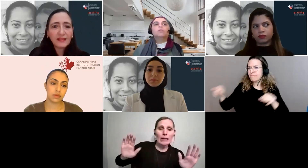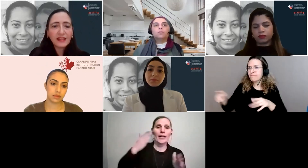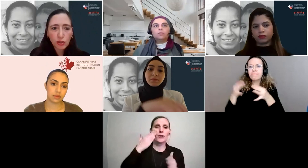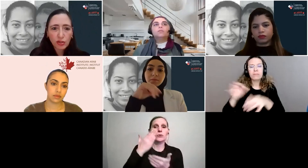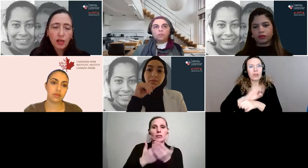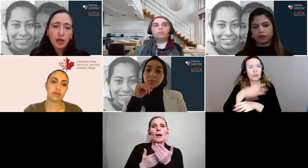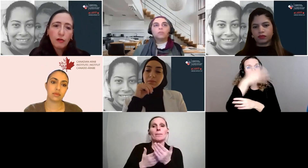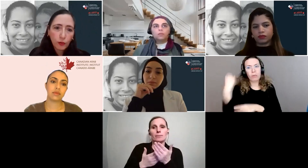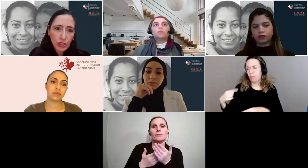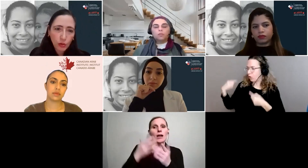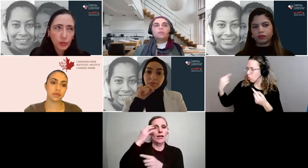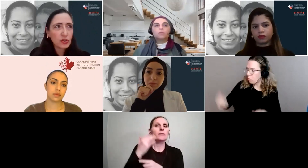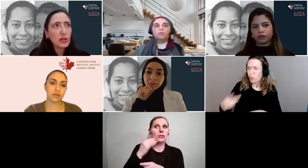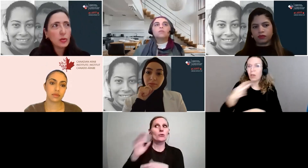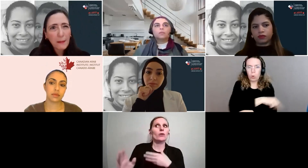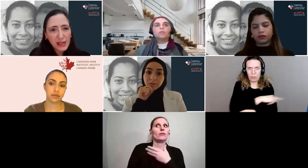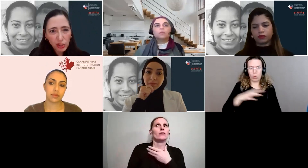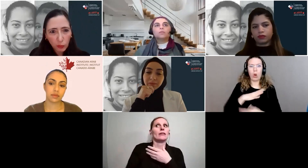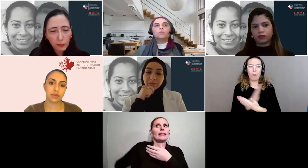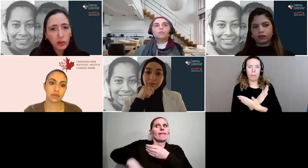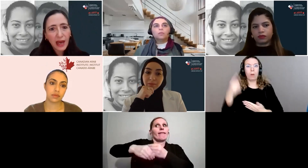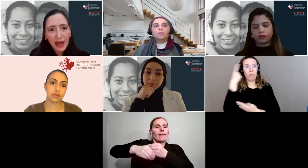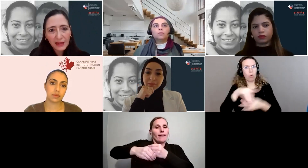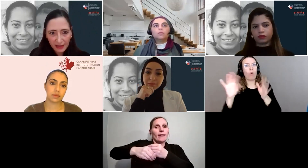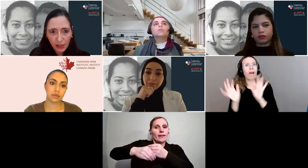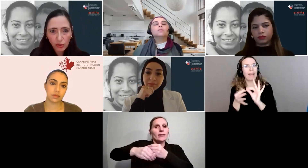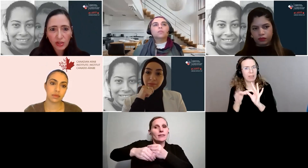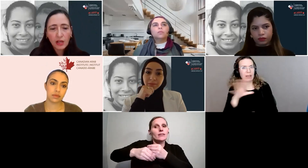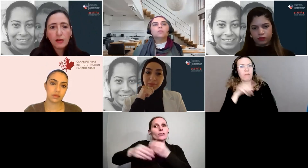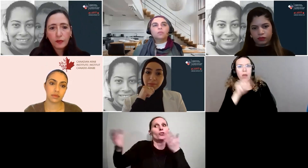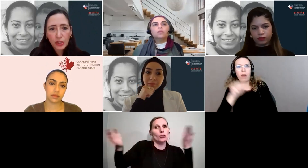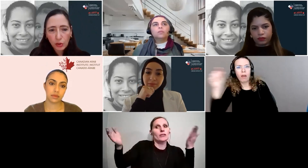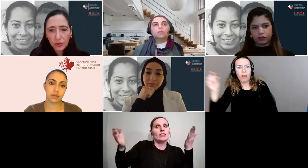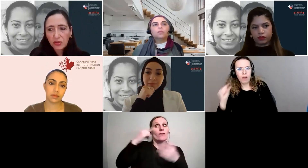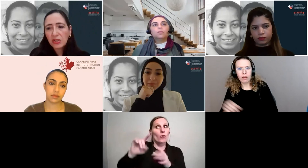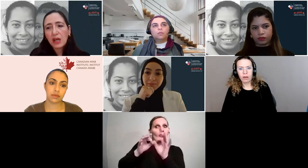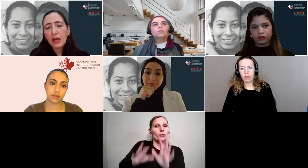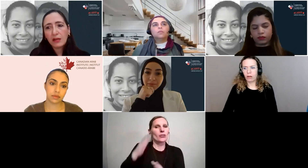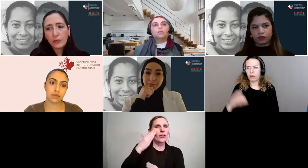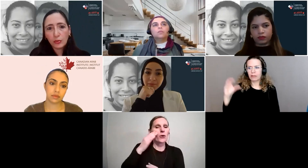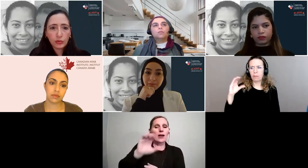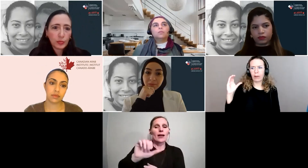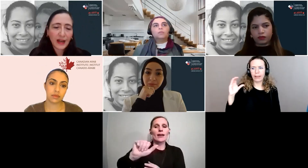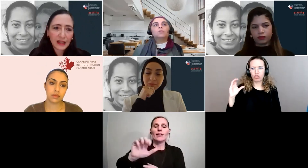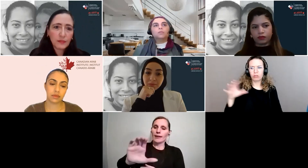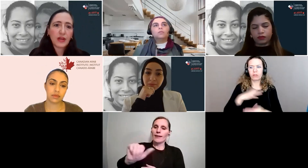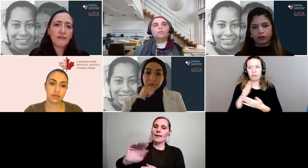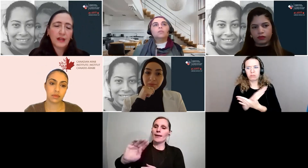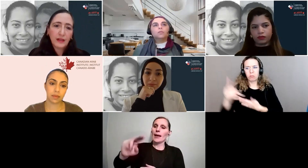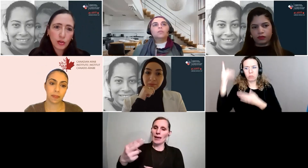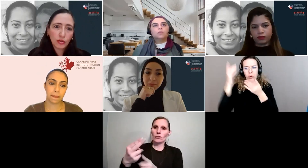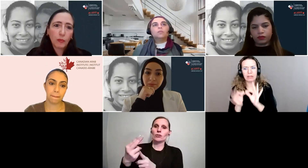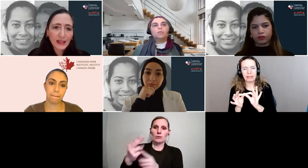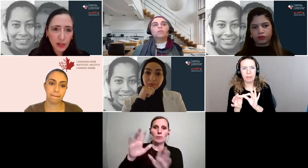will have sessions for interpreters. I know CAMH at one point had these sessions for interpreters to provide a